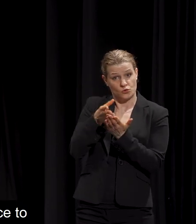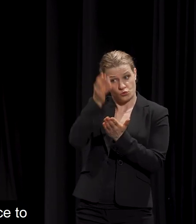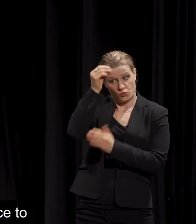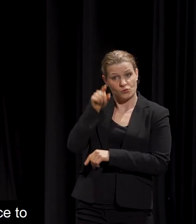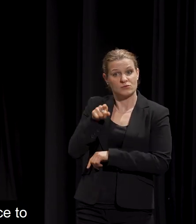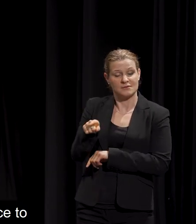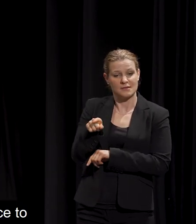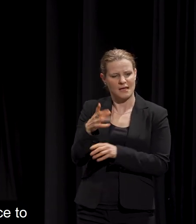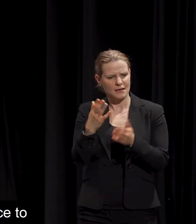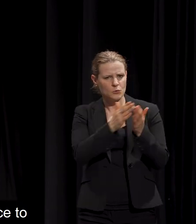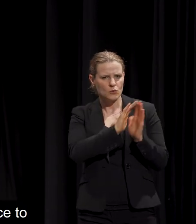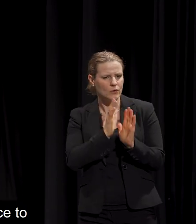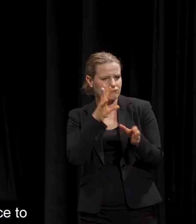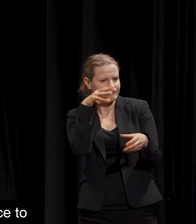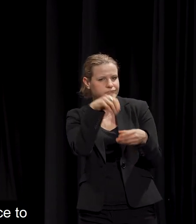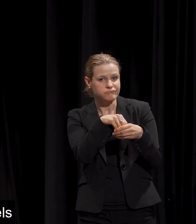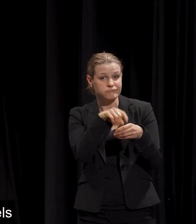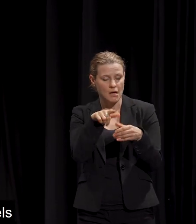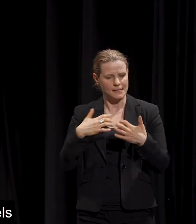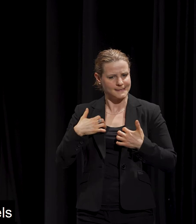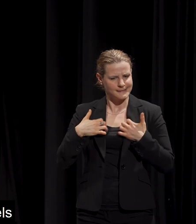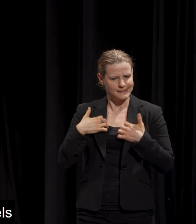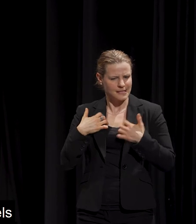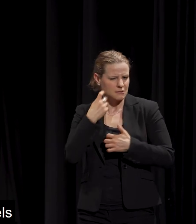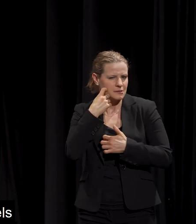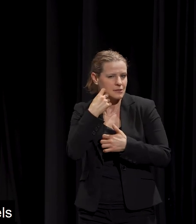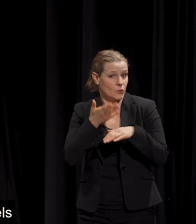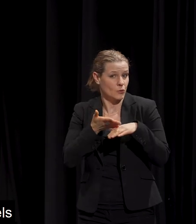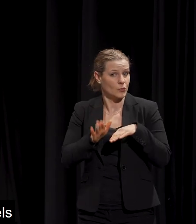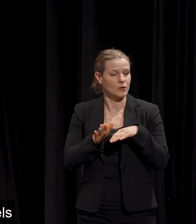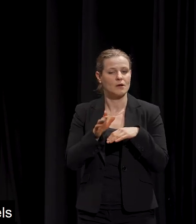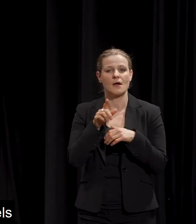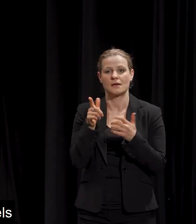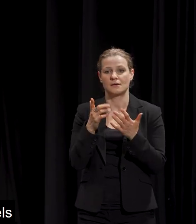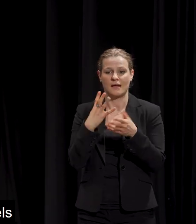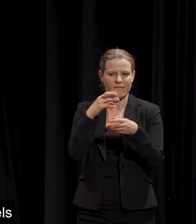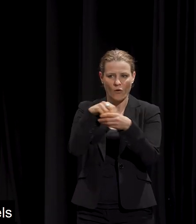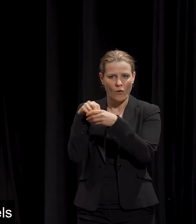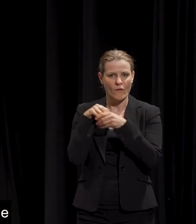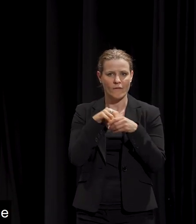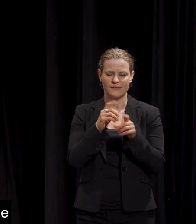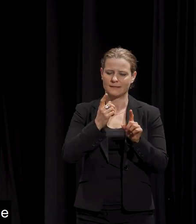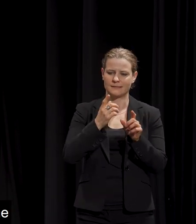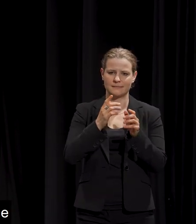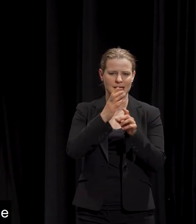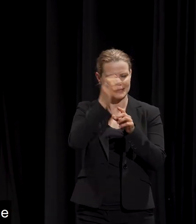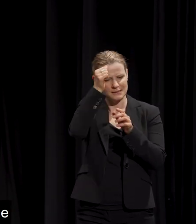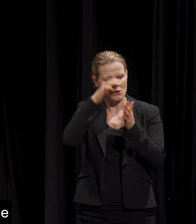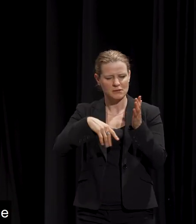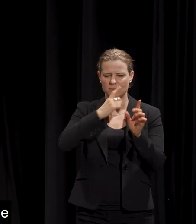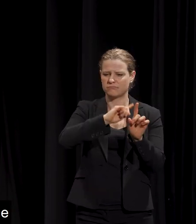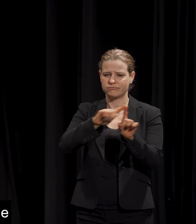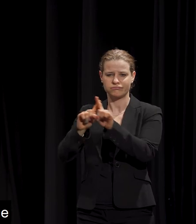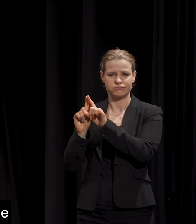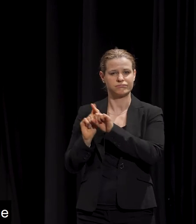demonstrated service to their community, the willingness to take a risk, and high levels of participation across a wide range of experiences at the